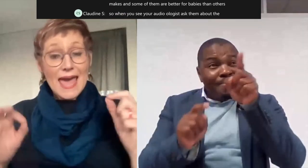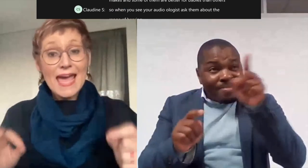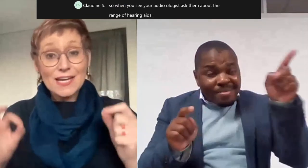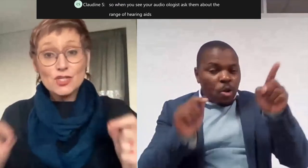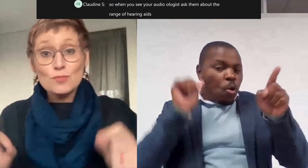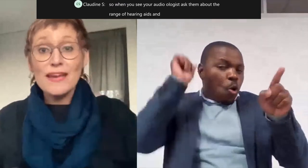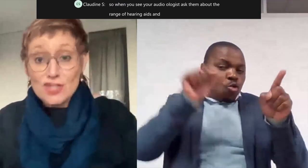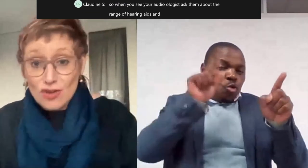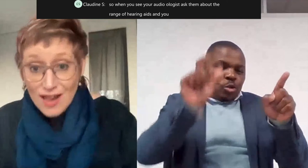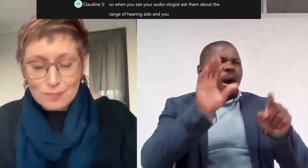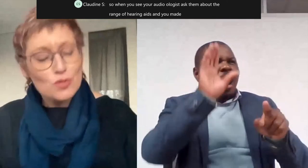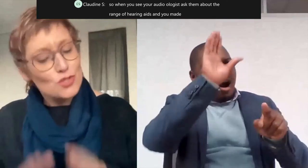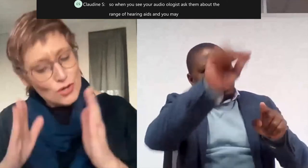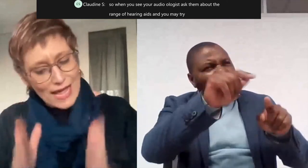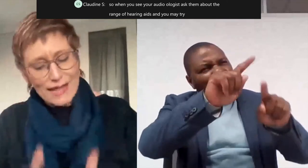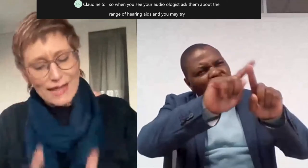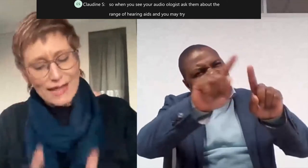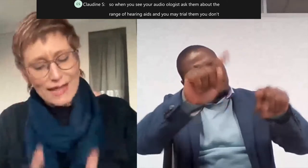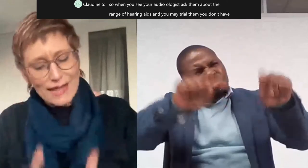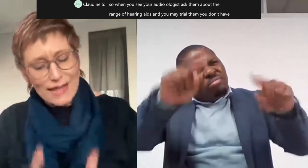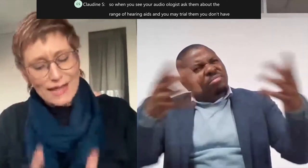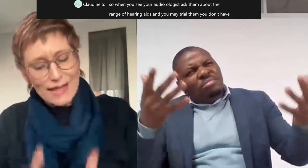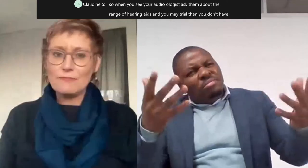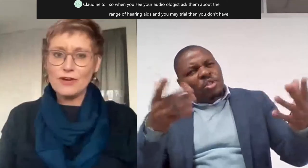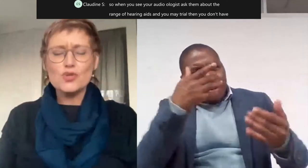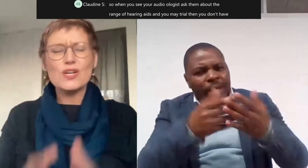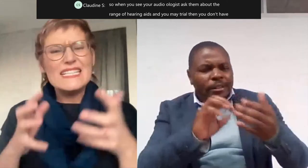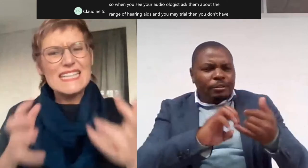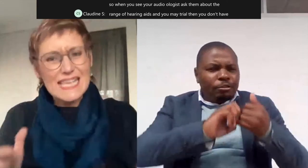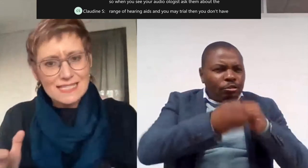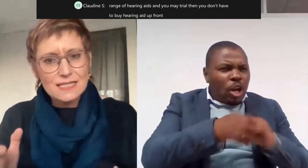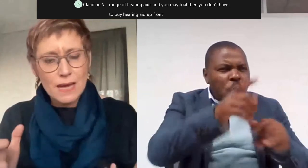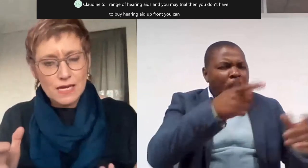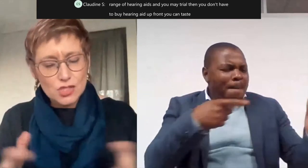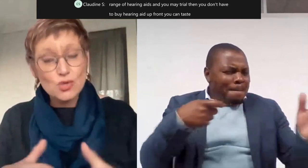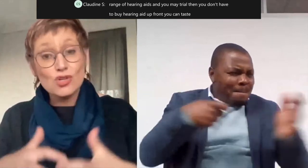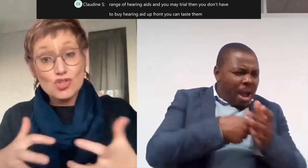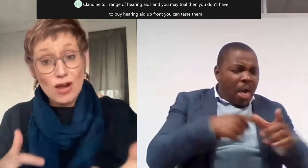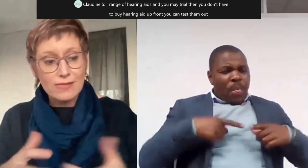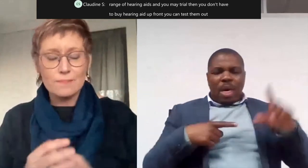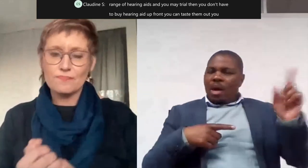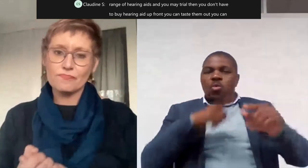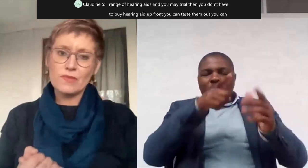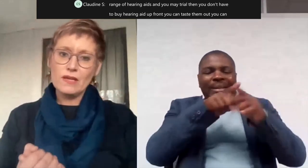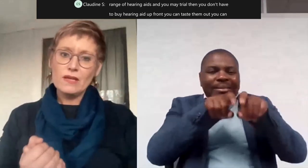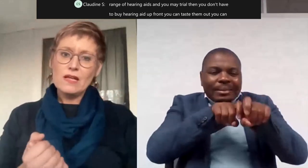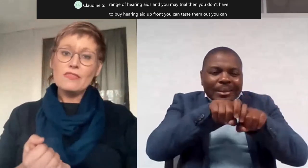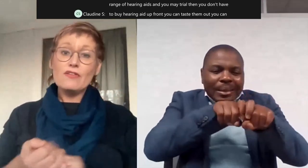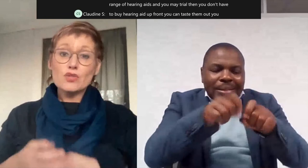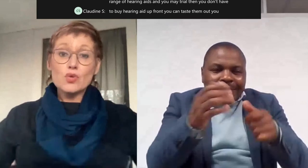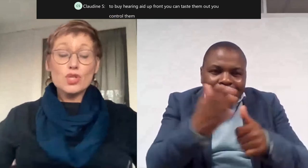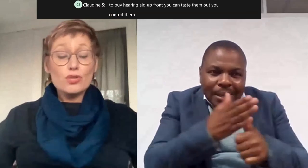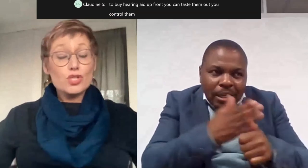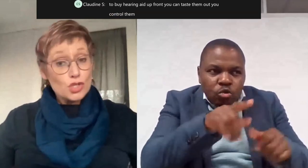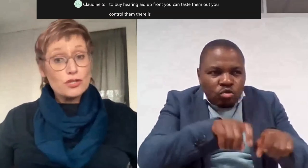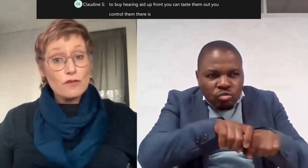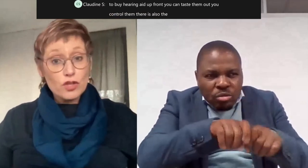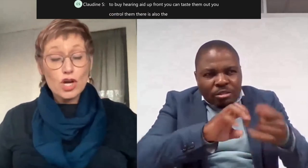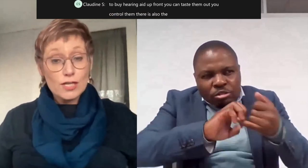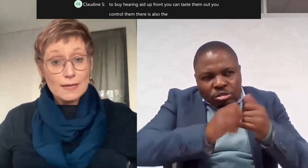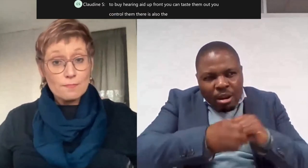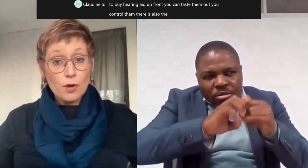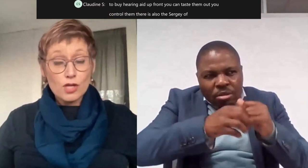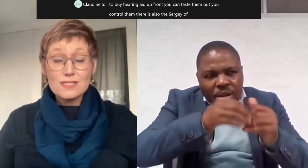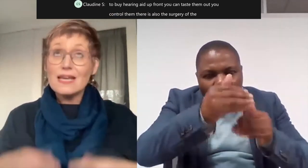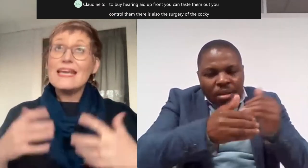aids, and you may trial them. You don't have to buy a hearing aid up front. You can test them out. You can trial them. There is also the